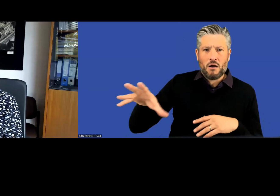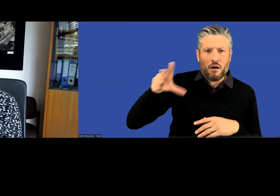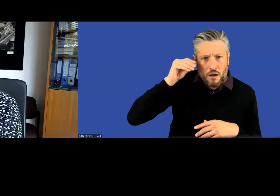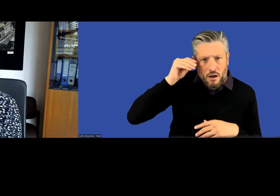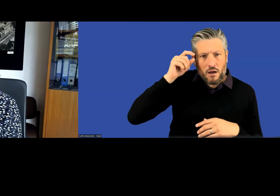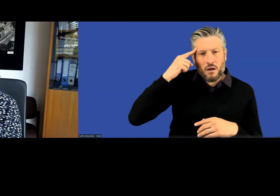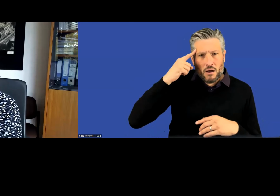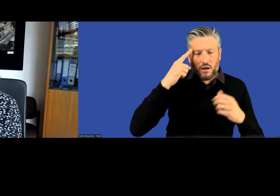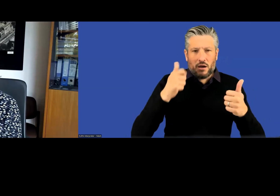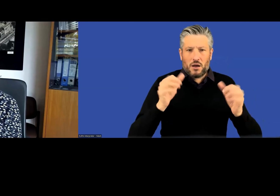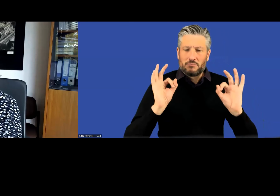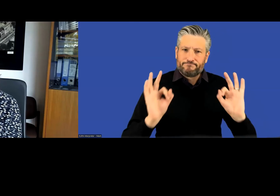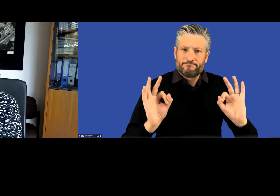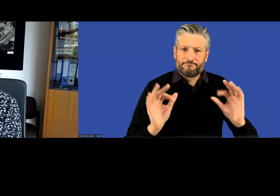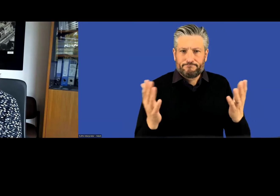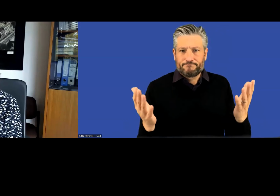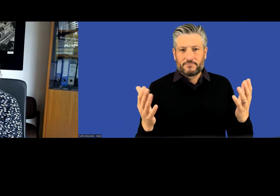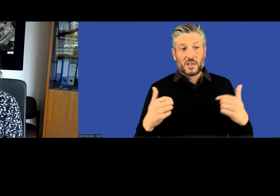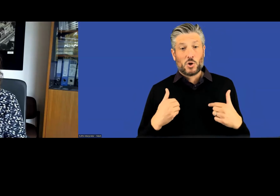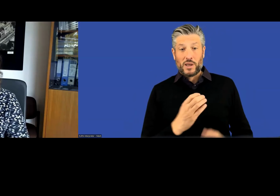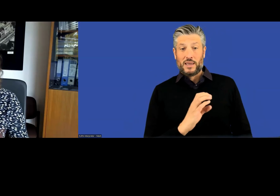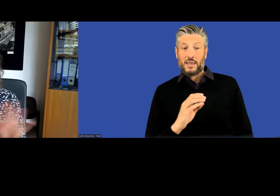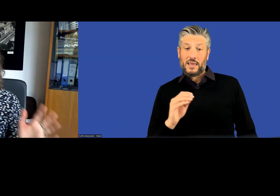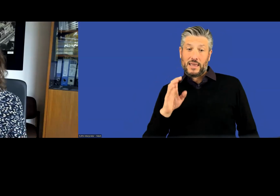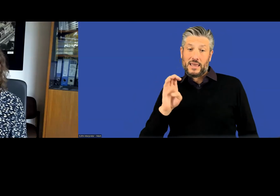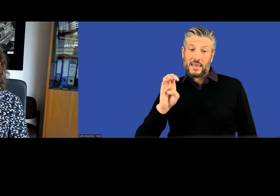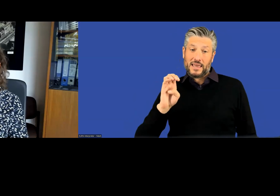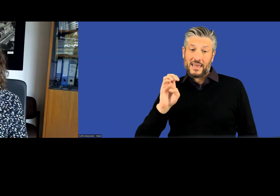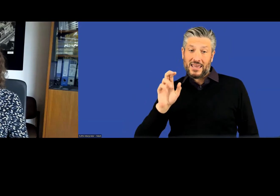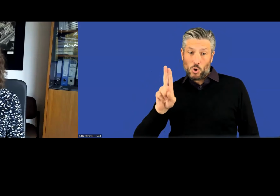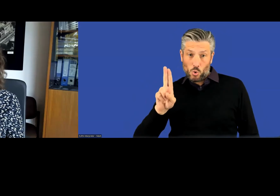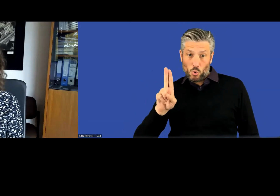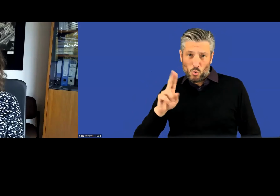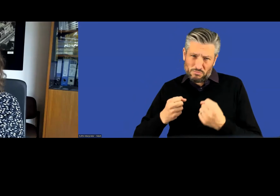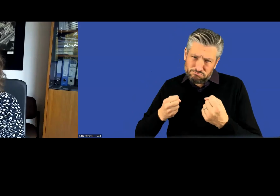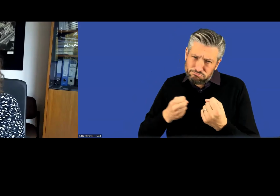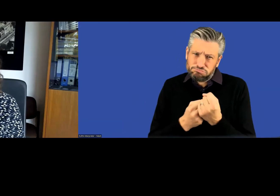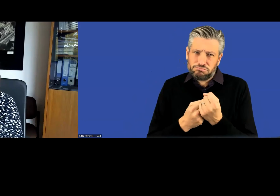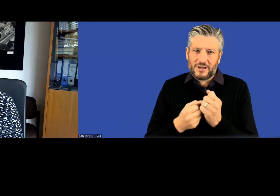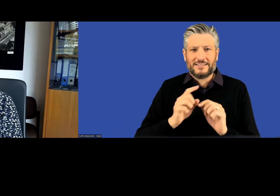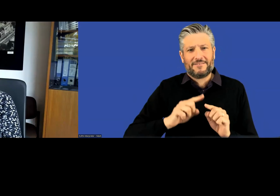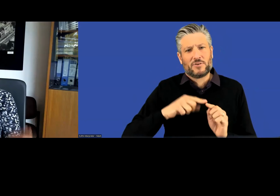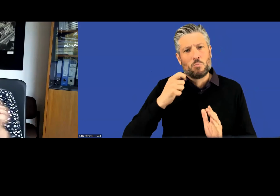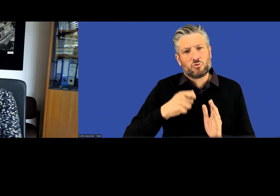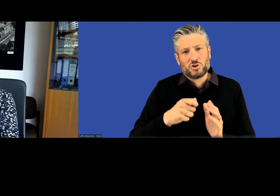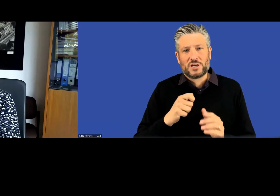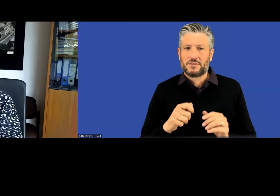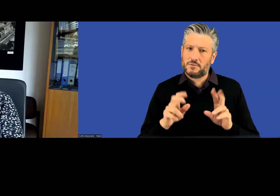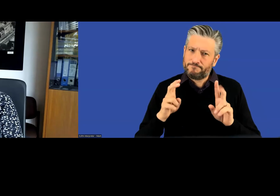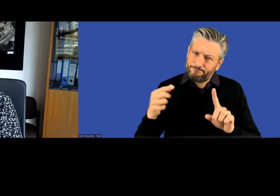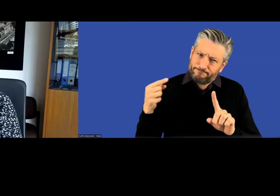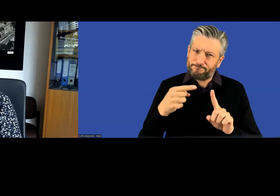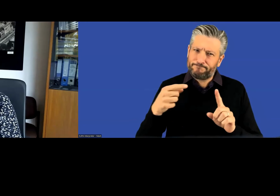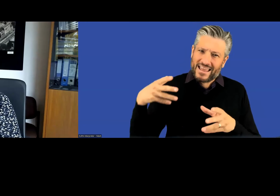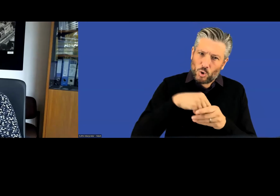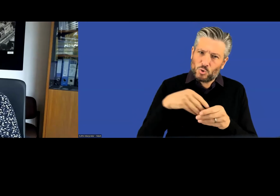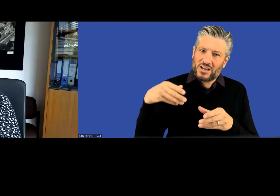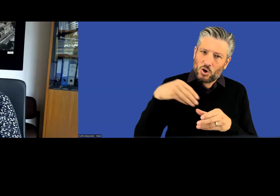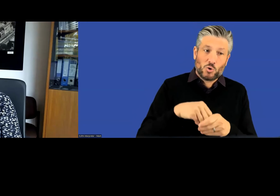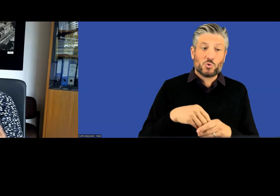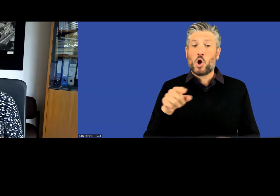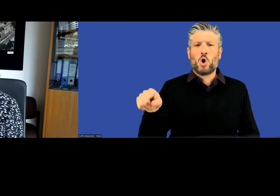EU puts much effort into inclusive projects. And if you're listening to me saying, but where do we find the money? Again, I'll put the link in